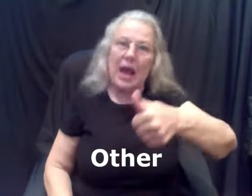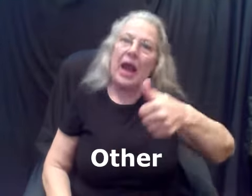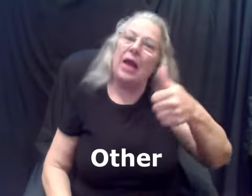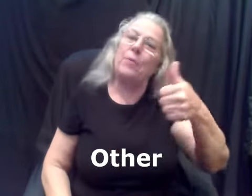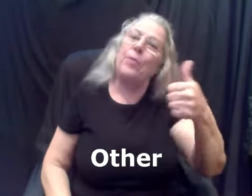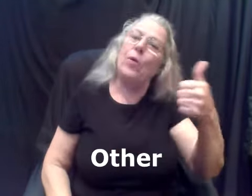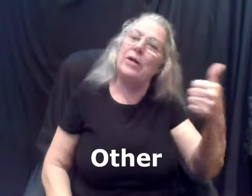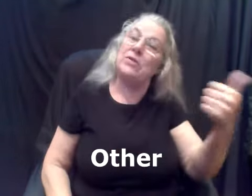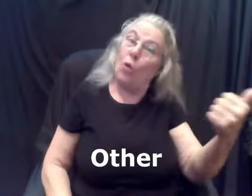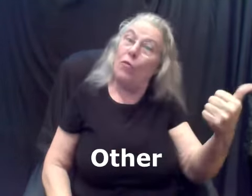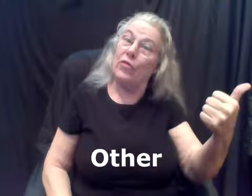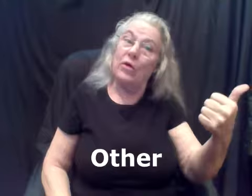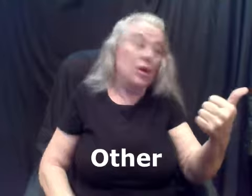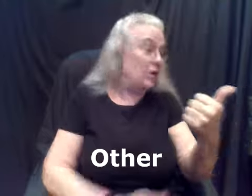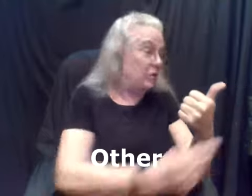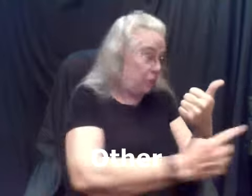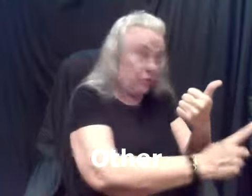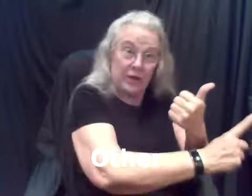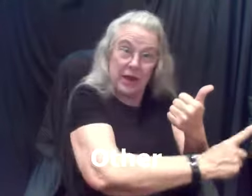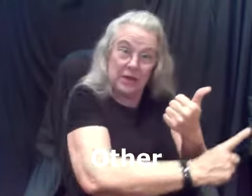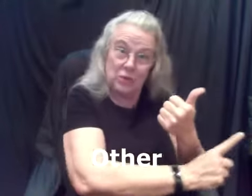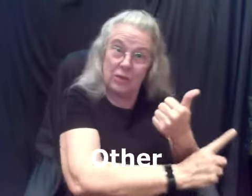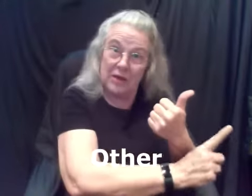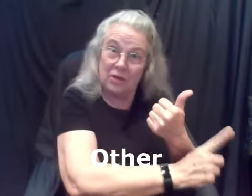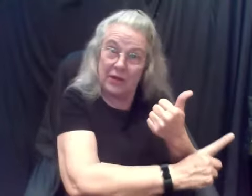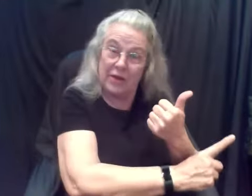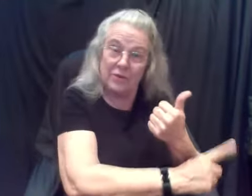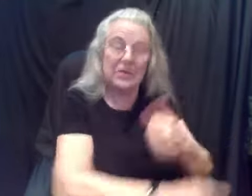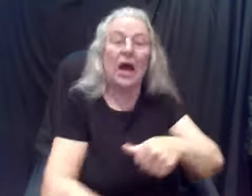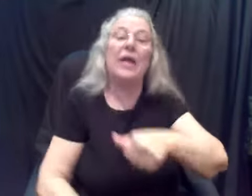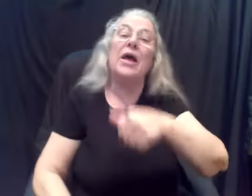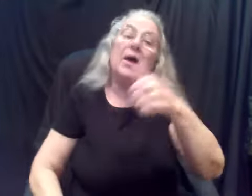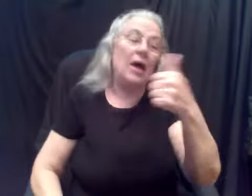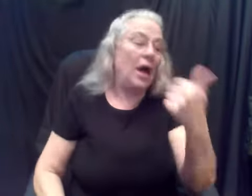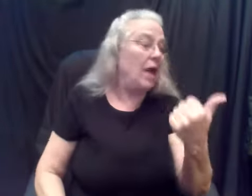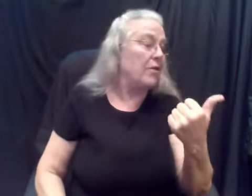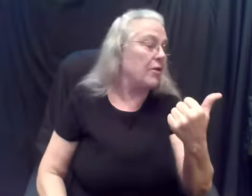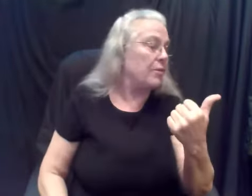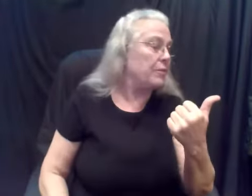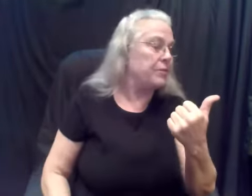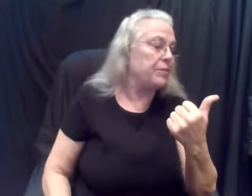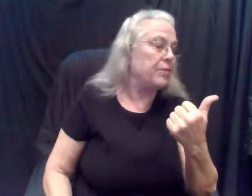and points over to the next one that's on the other side. Other.